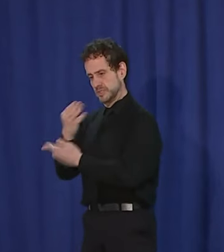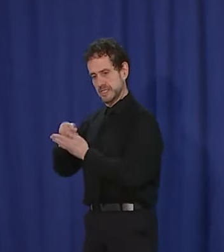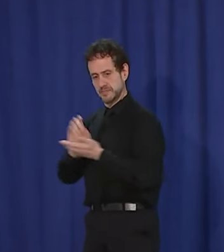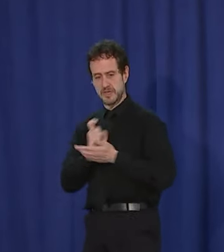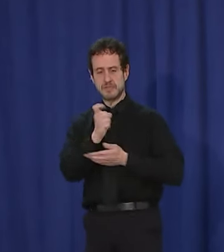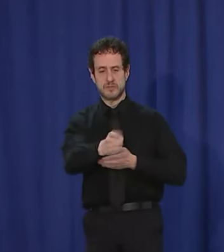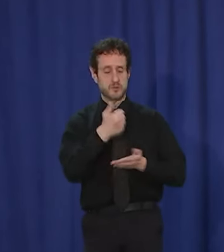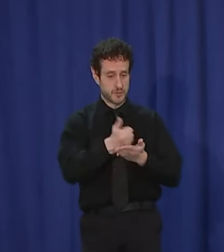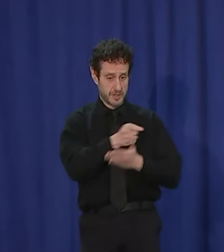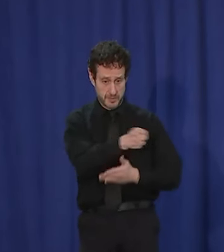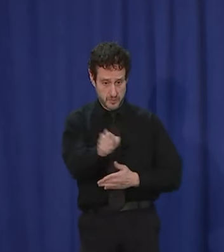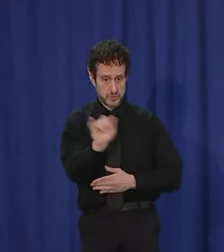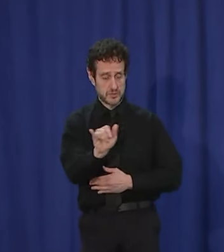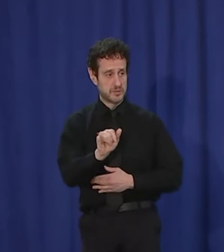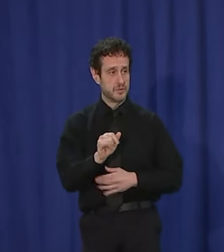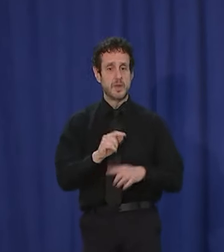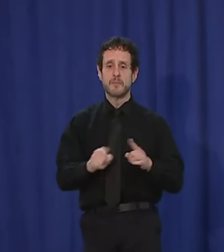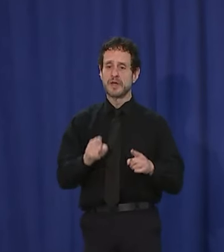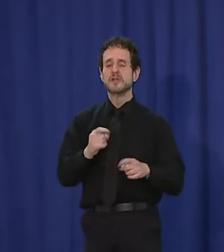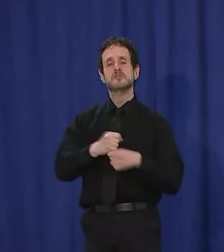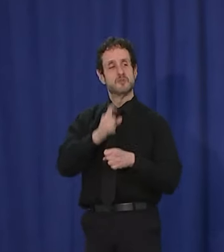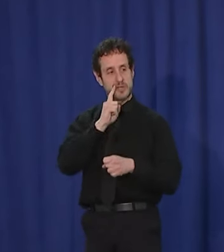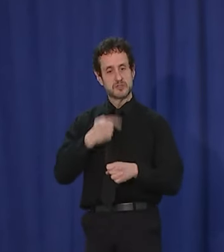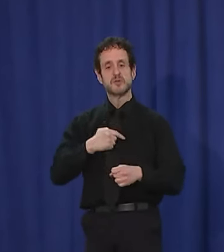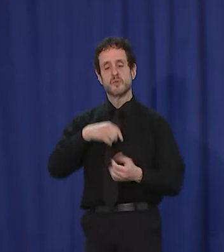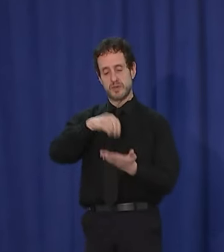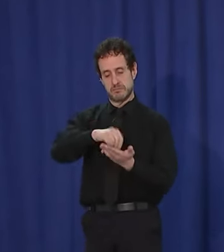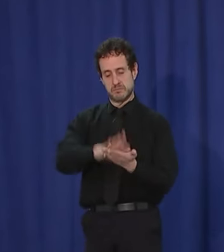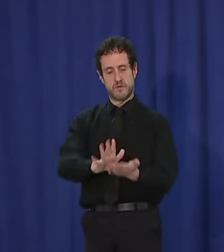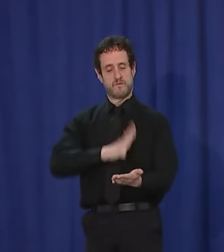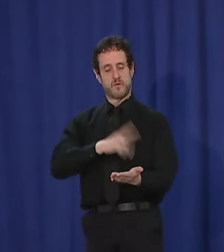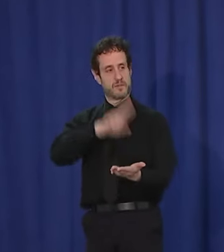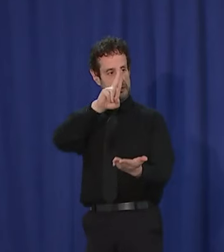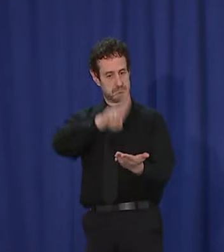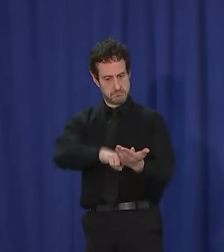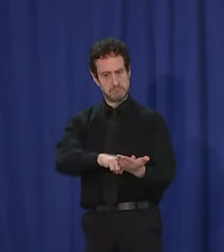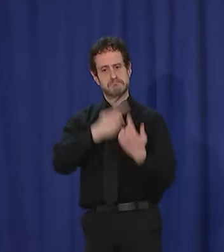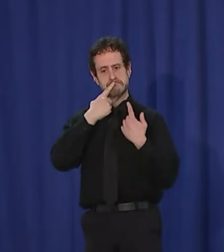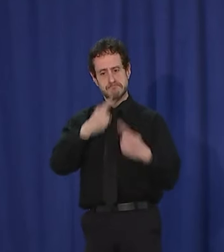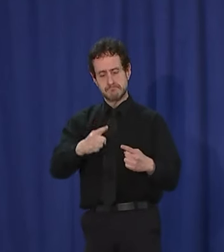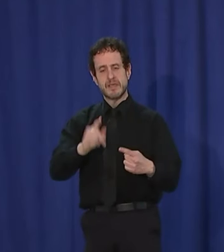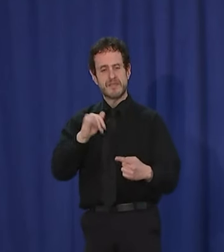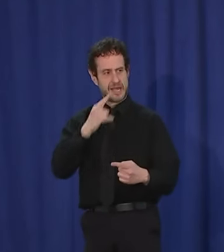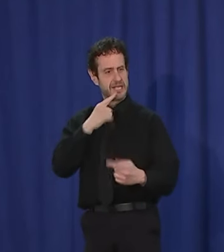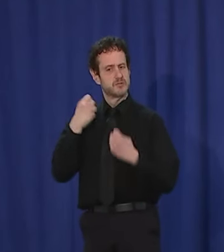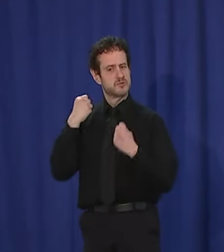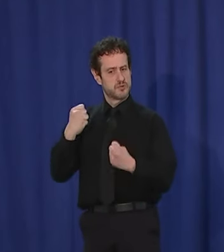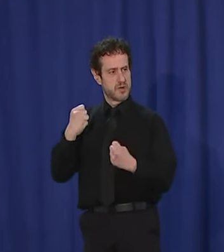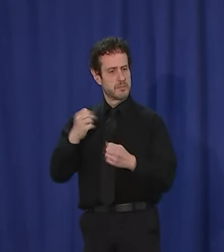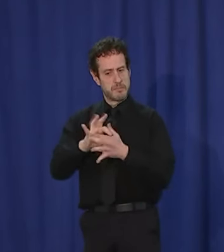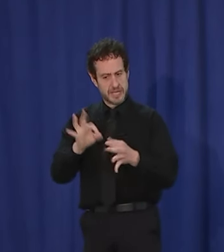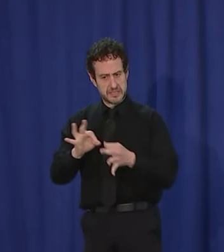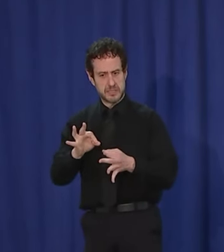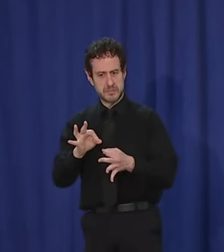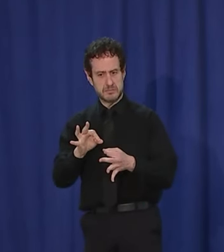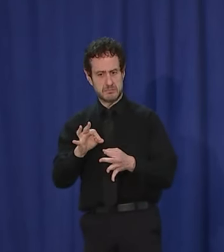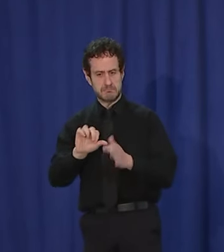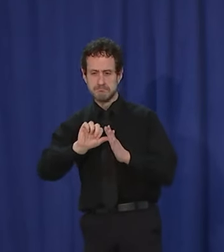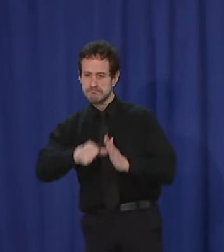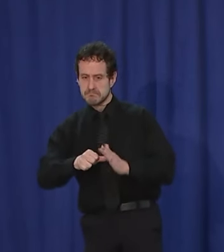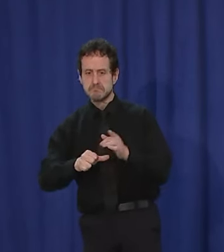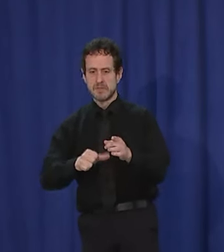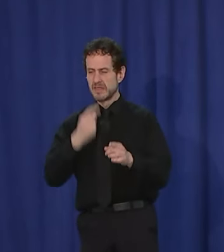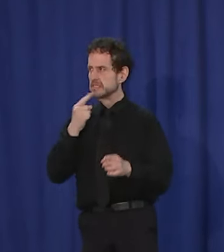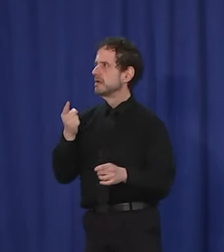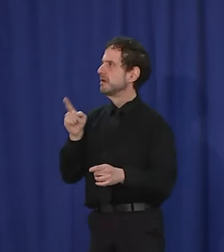just saying it in programmatic guidance, I think has a power, and it makes it real, and it makes